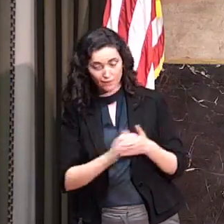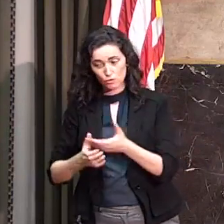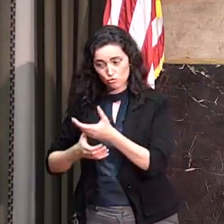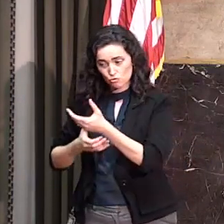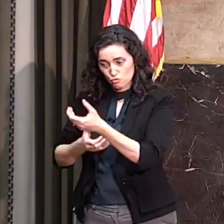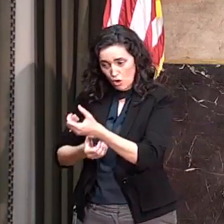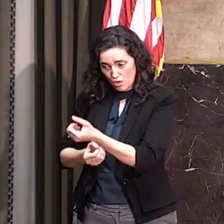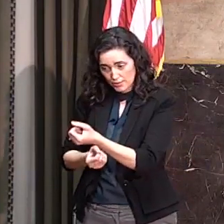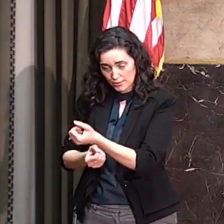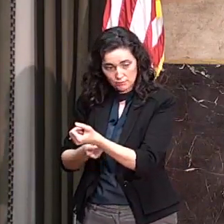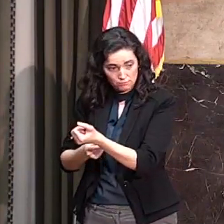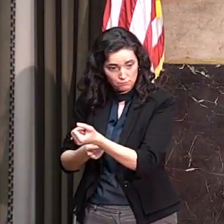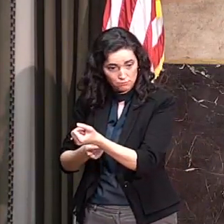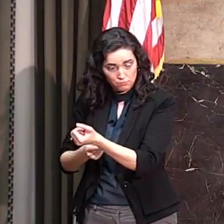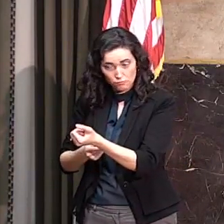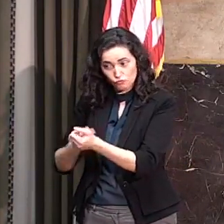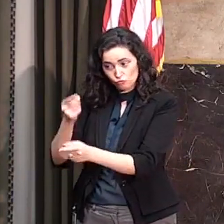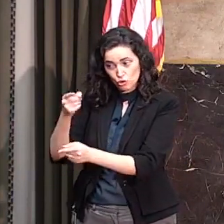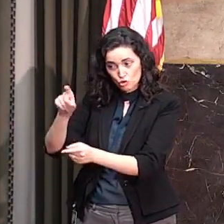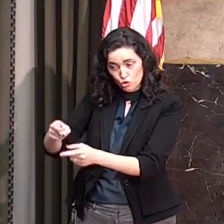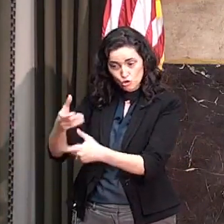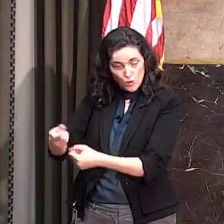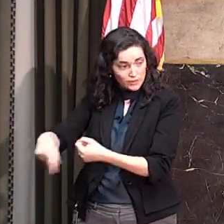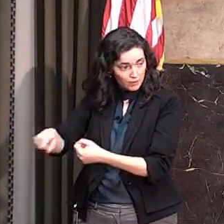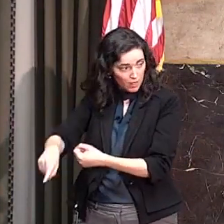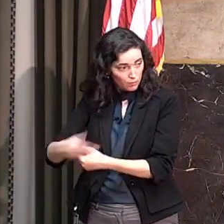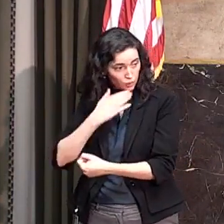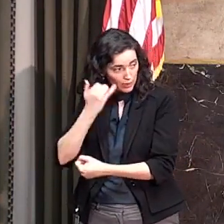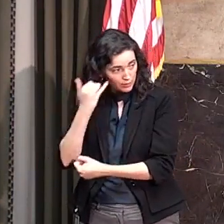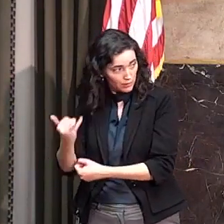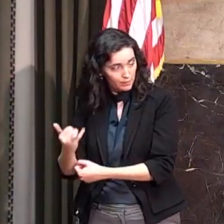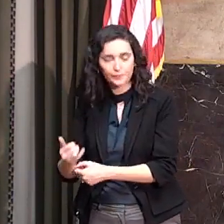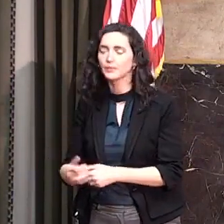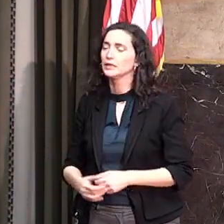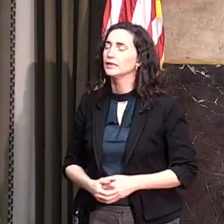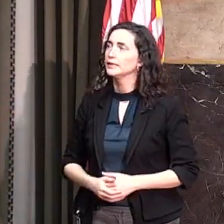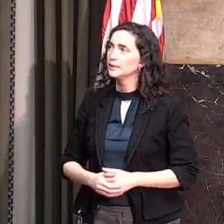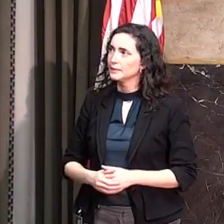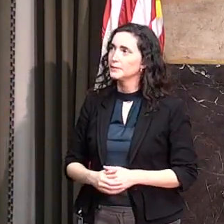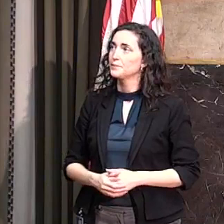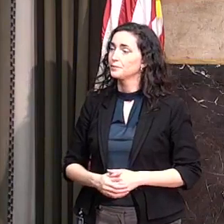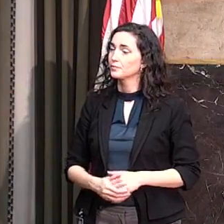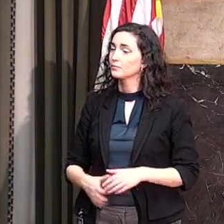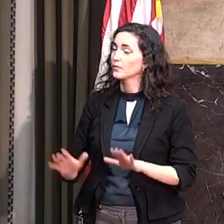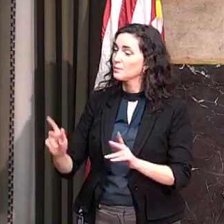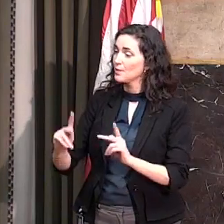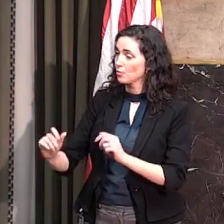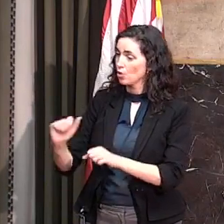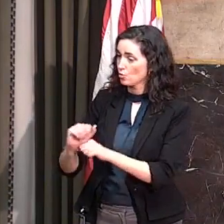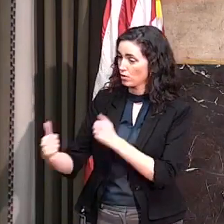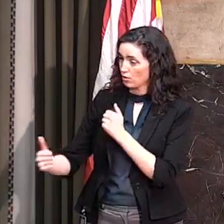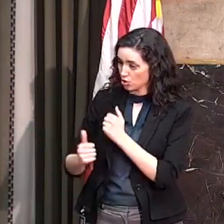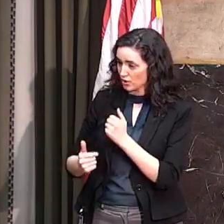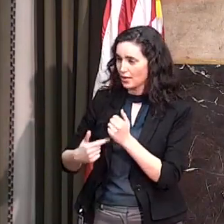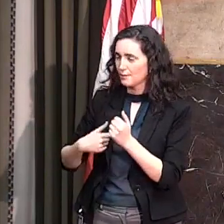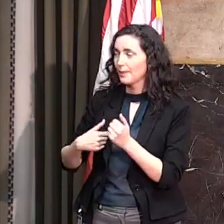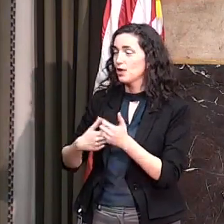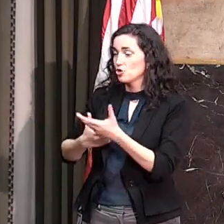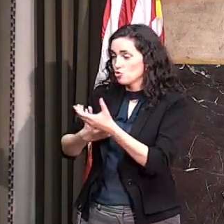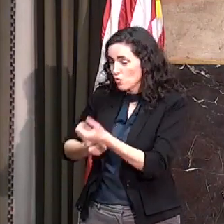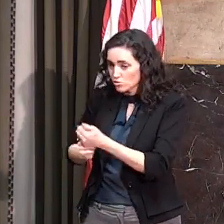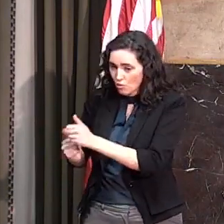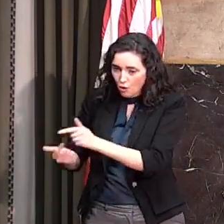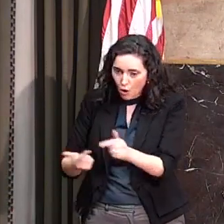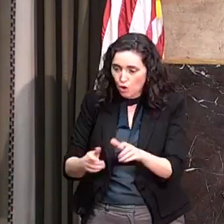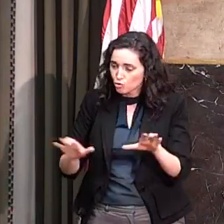well placed? Well, look, I always trust that the people who work for me are going to do the right thing. That certainly